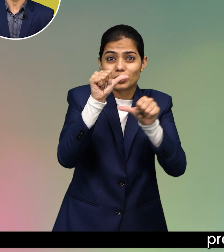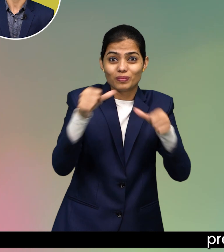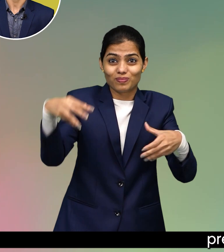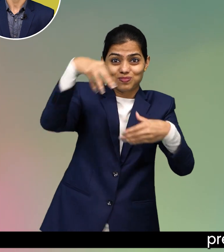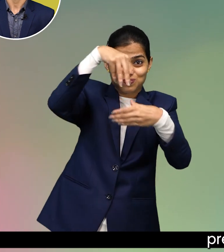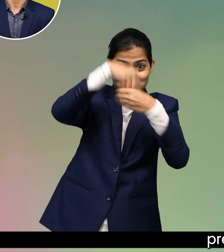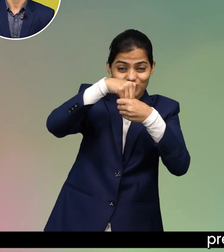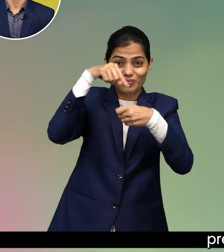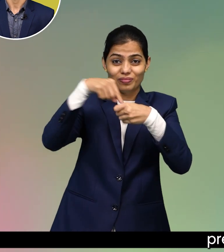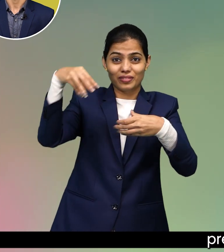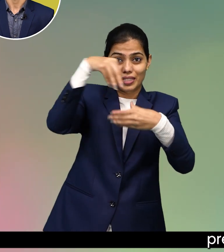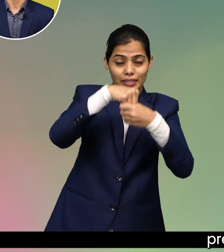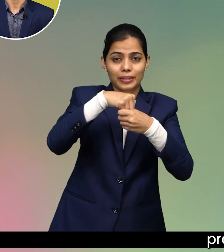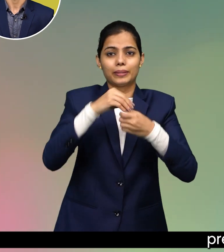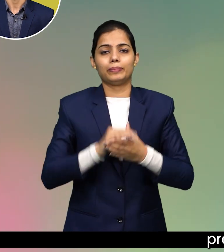constant pressure